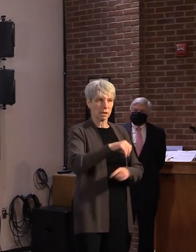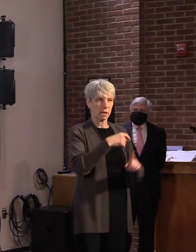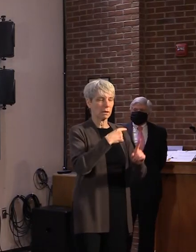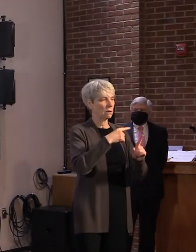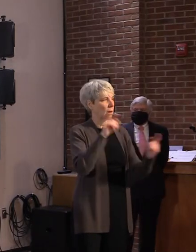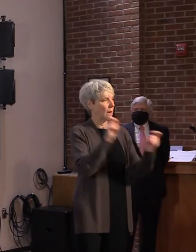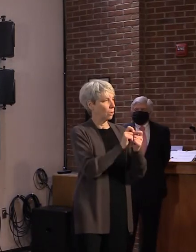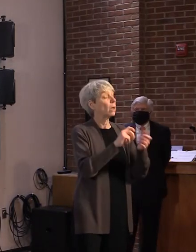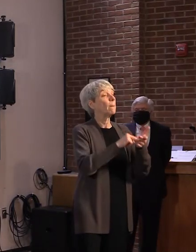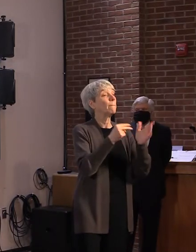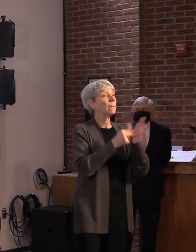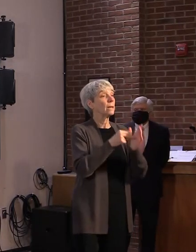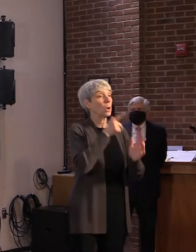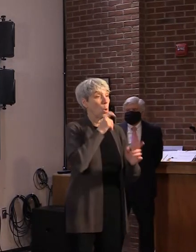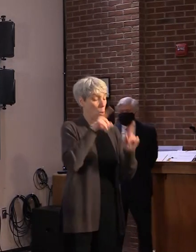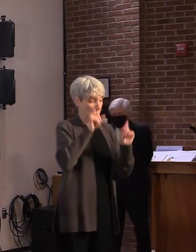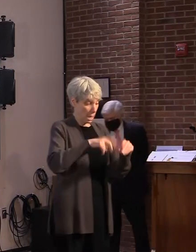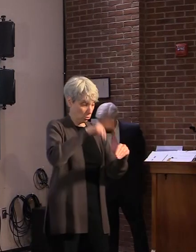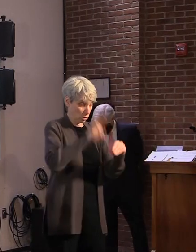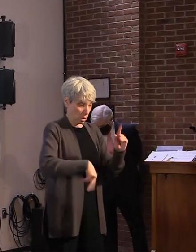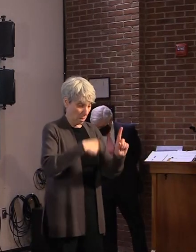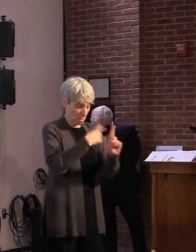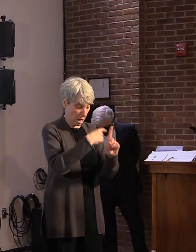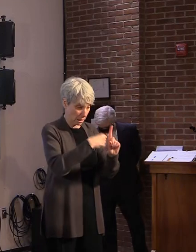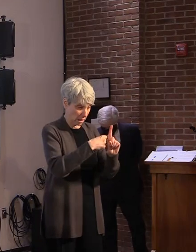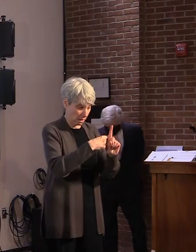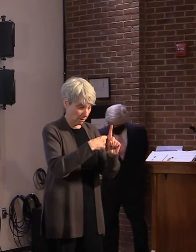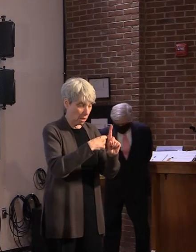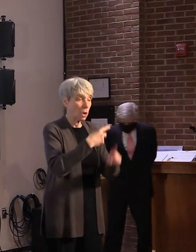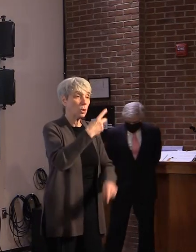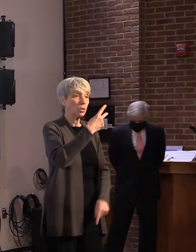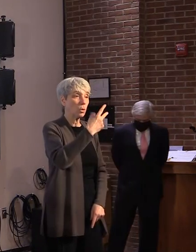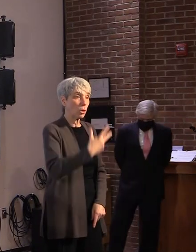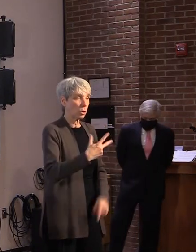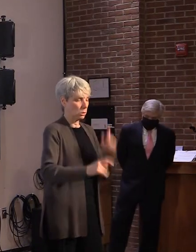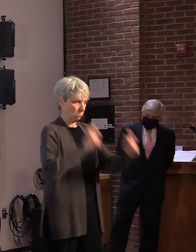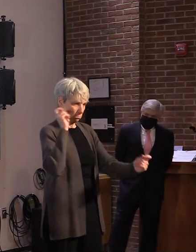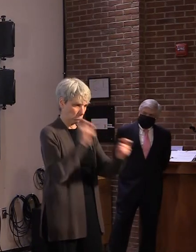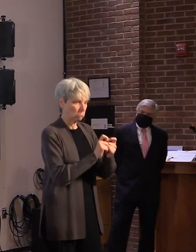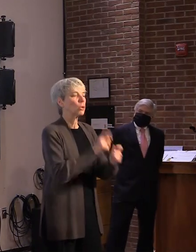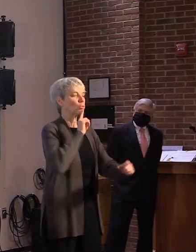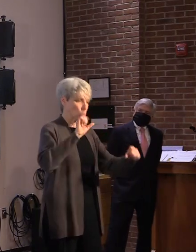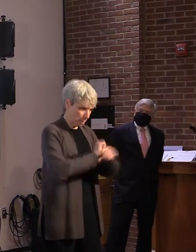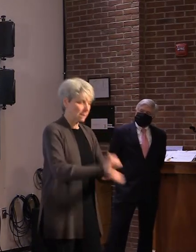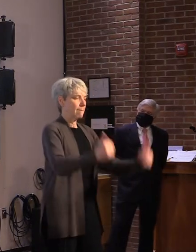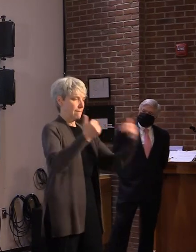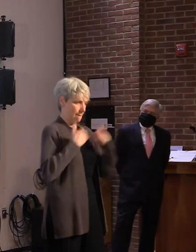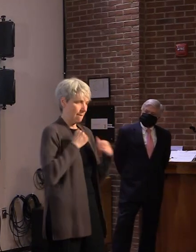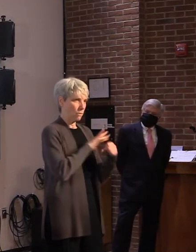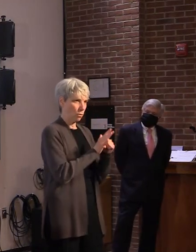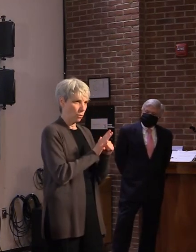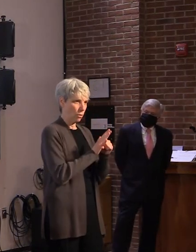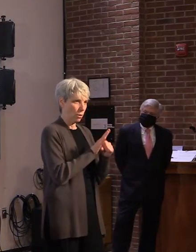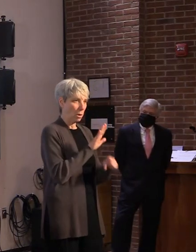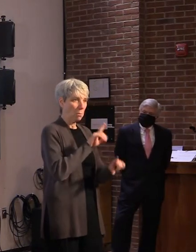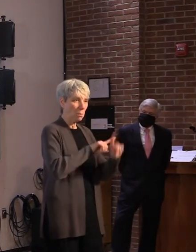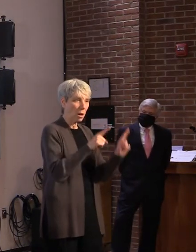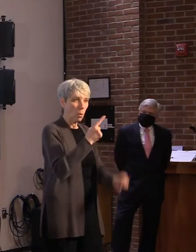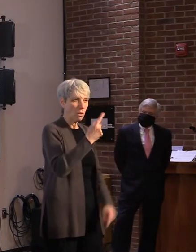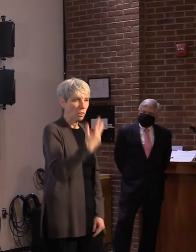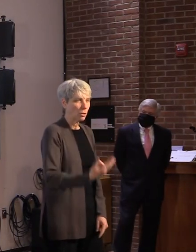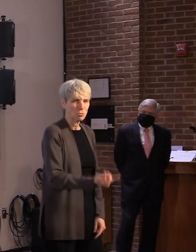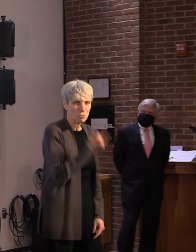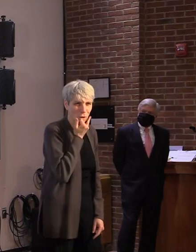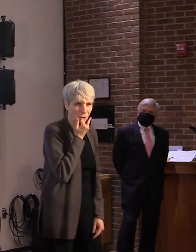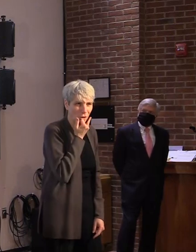test results actually were true, that the person had antibodies for coronavirus. 1 out of 3 would be a false